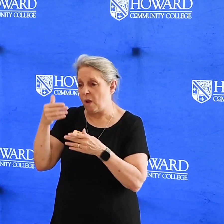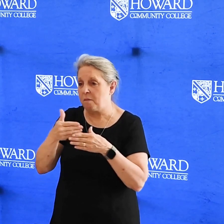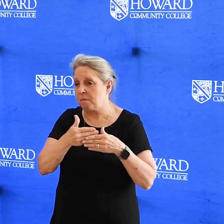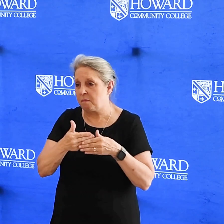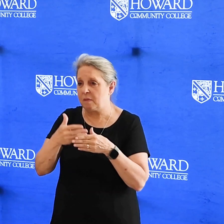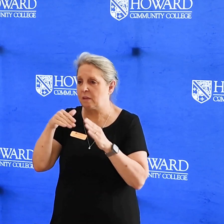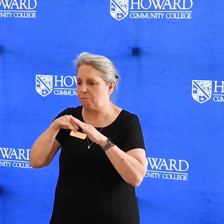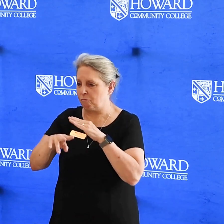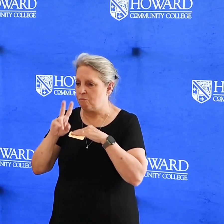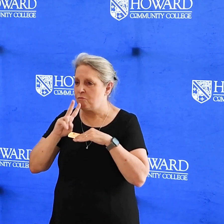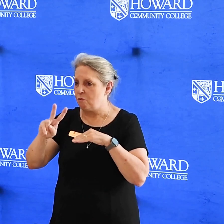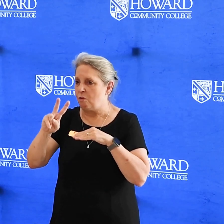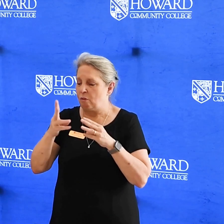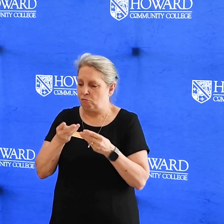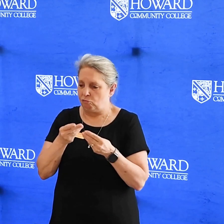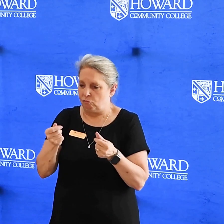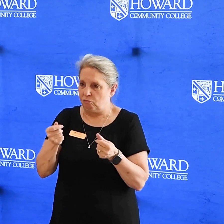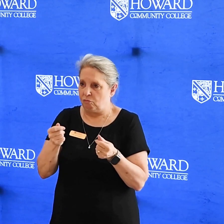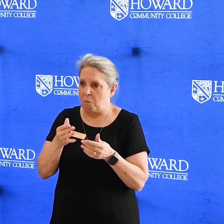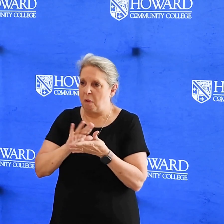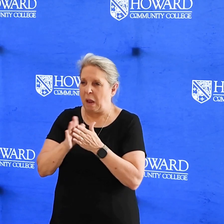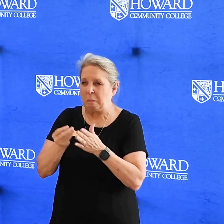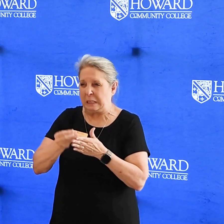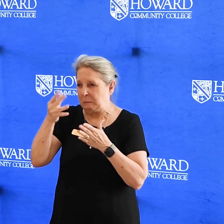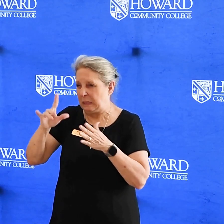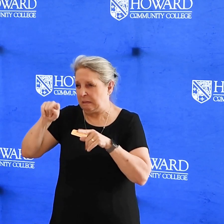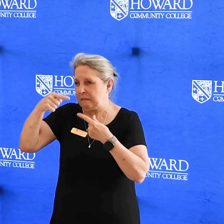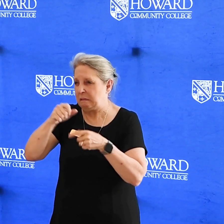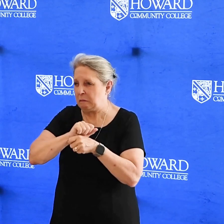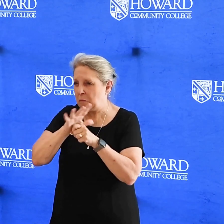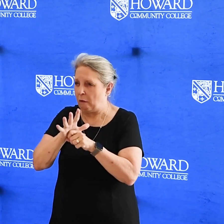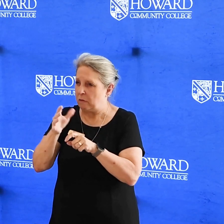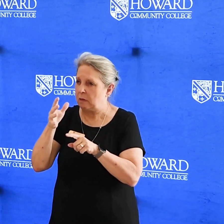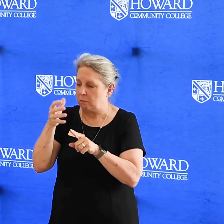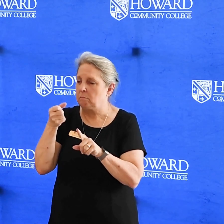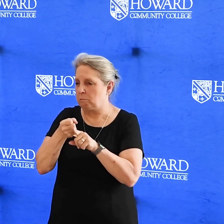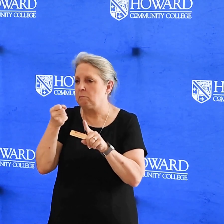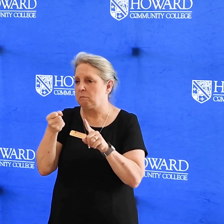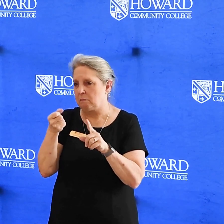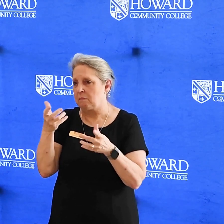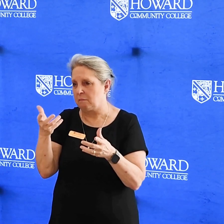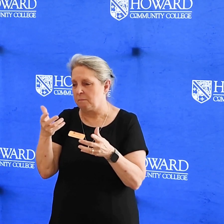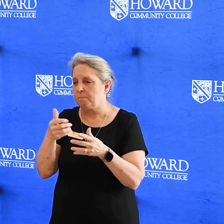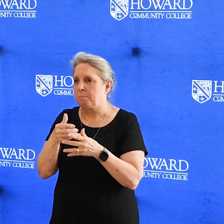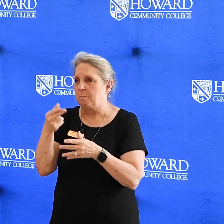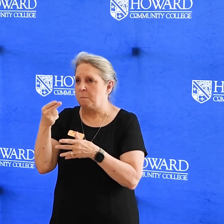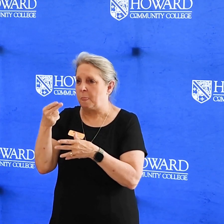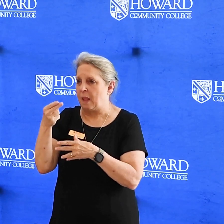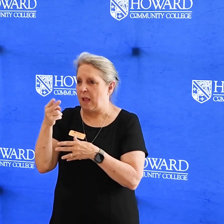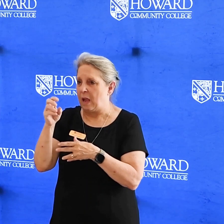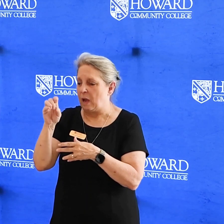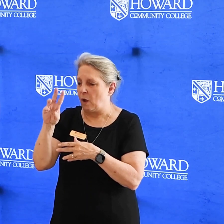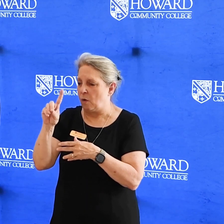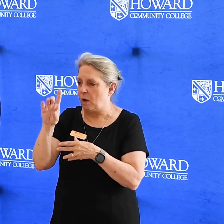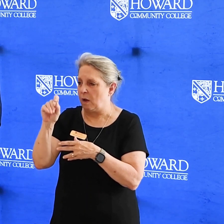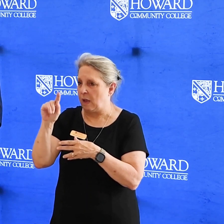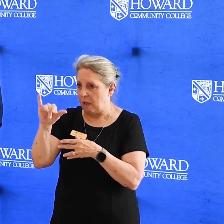toddlers have diminished and become more expensive since the COVID-19 pandemic. Howard County is home to